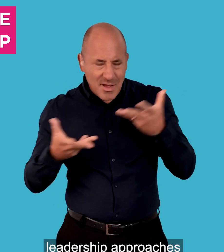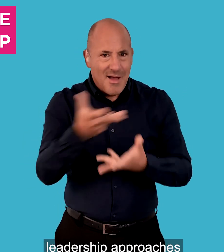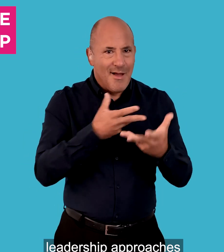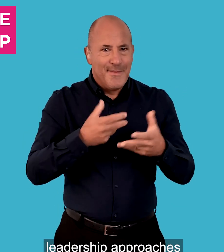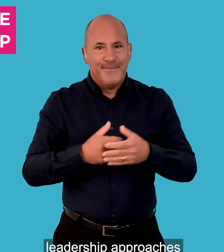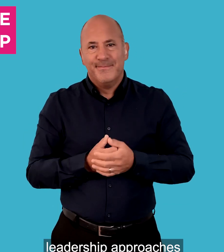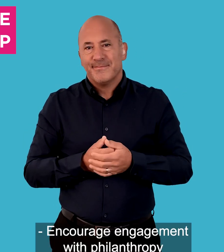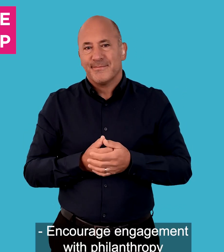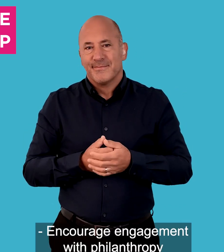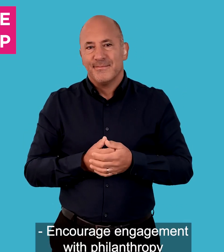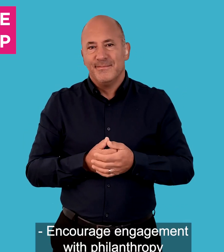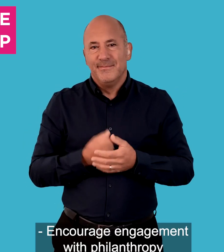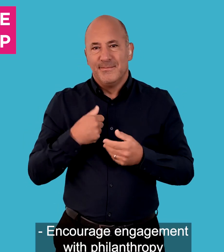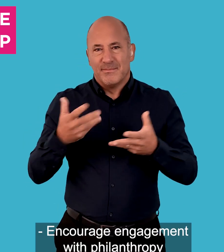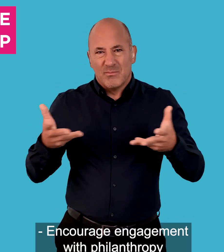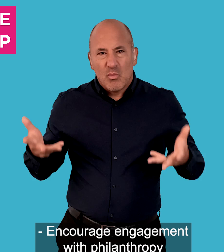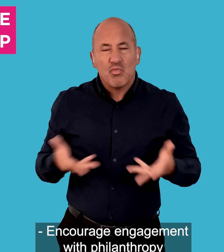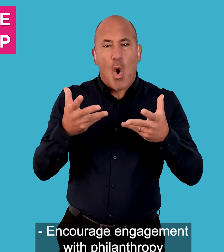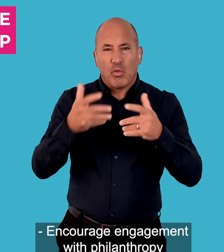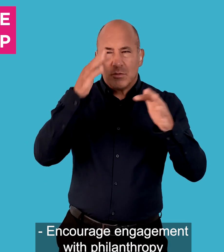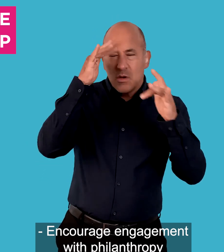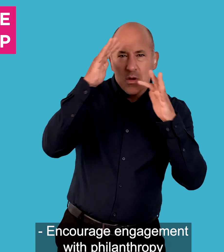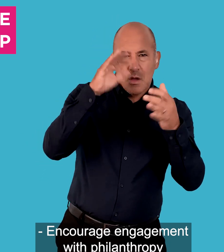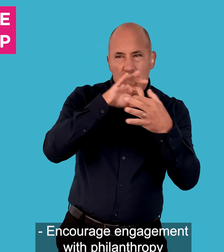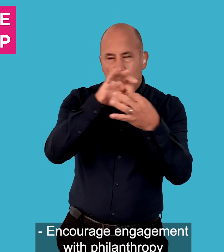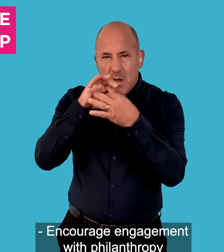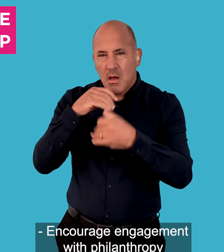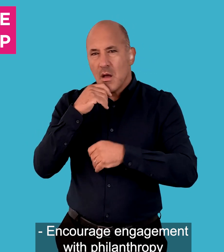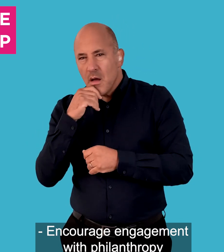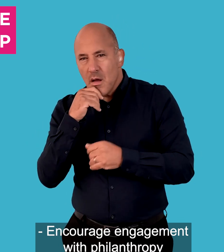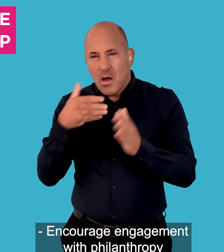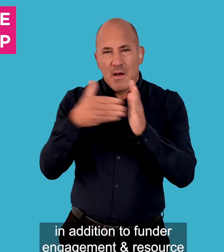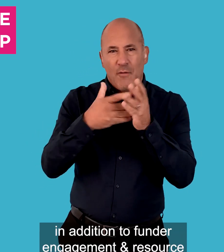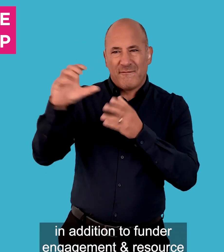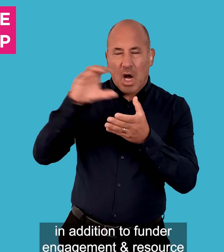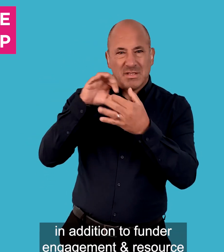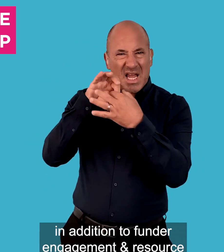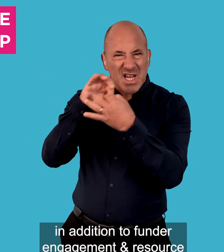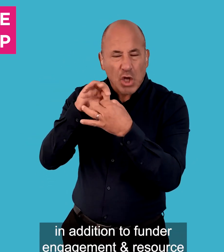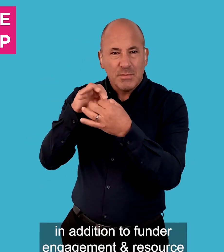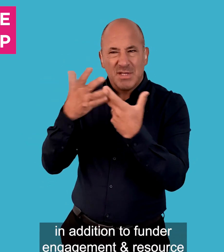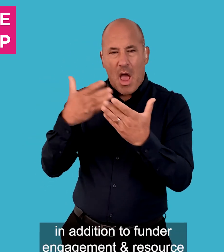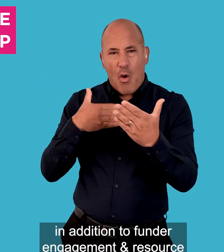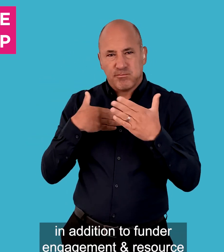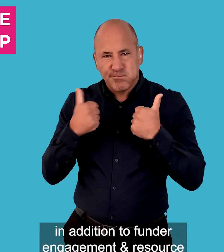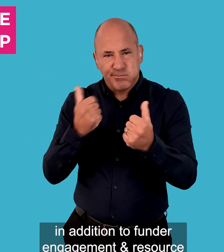organisation-wide/system leadership approaches. Encourage engagement with philanthropy. In addition to